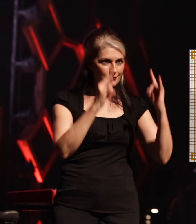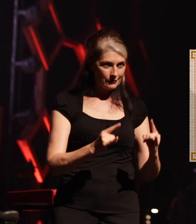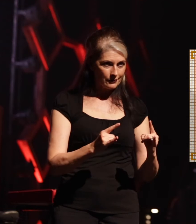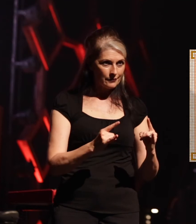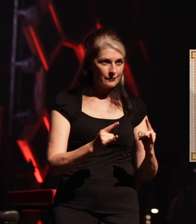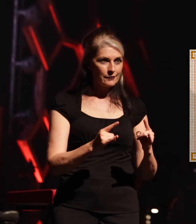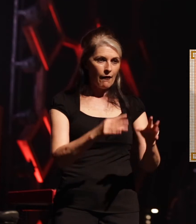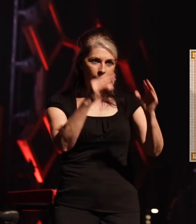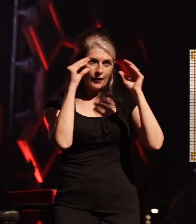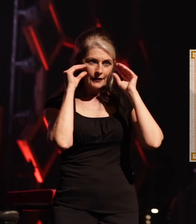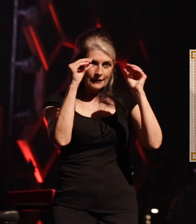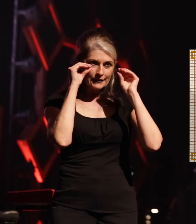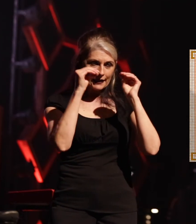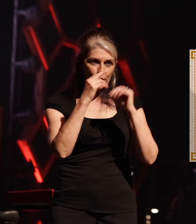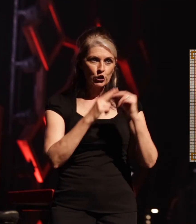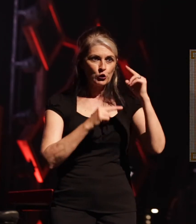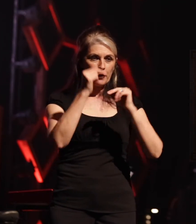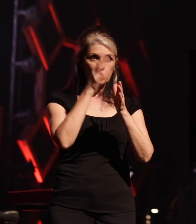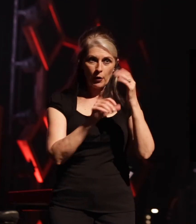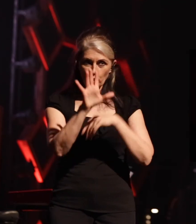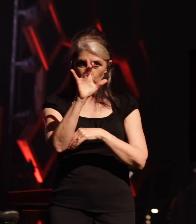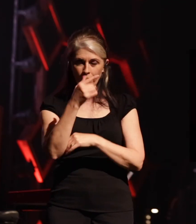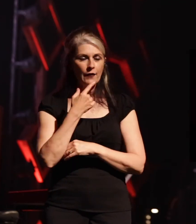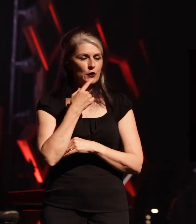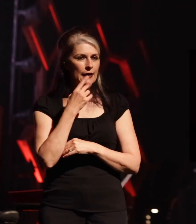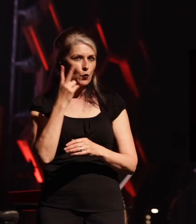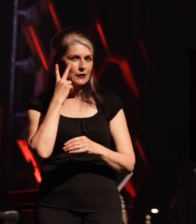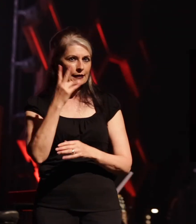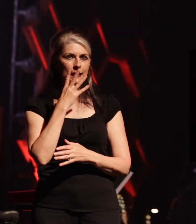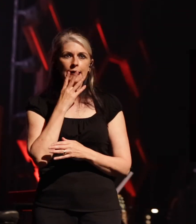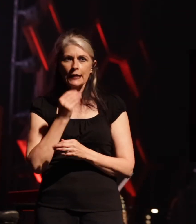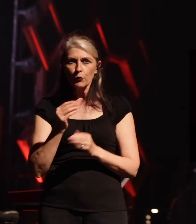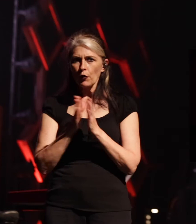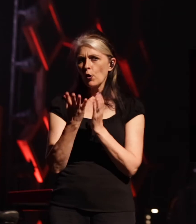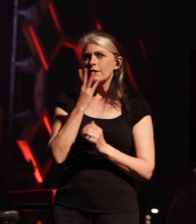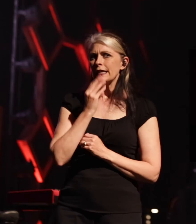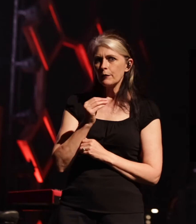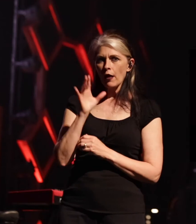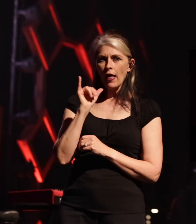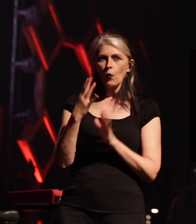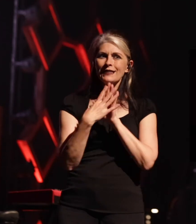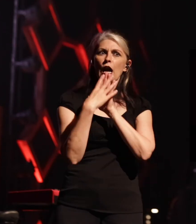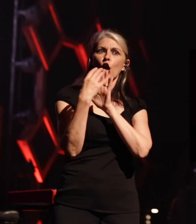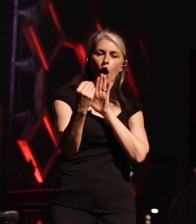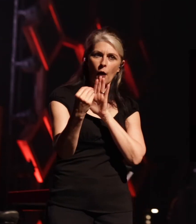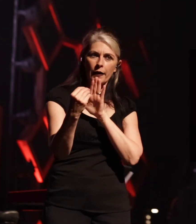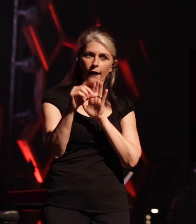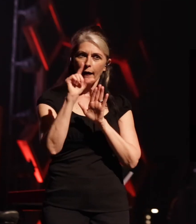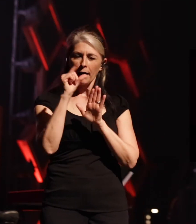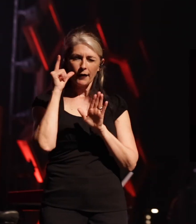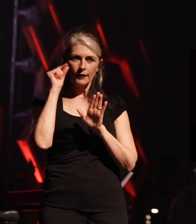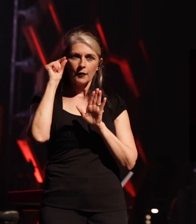Exodus chapter 25, what we're seeing in Hebrews is that that was a copy and a shadow, a pattern of